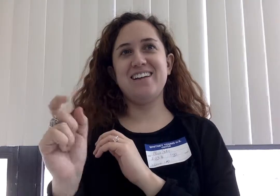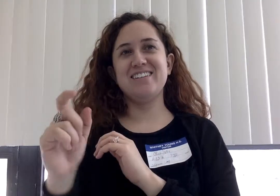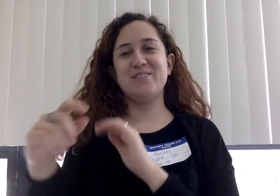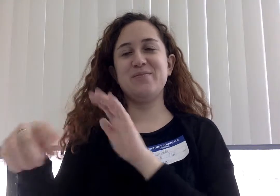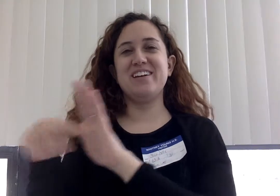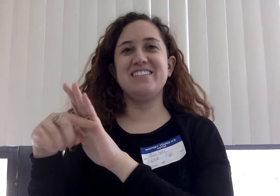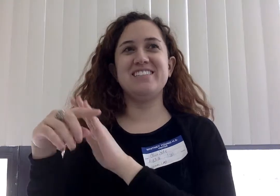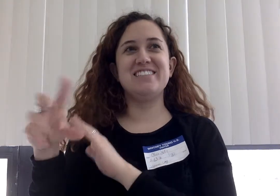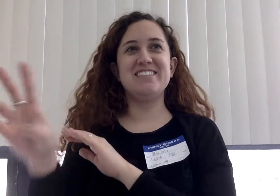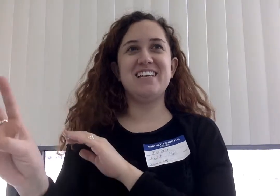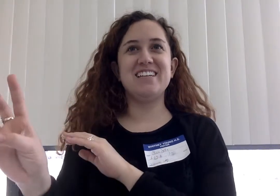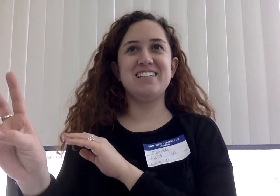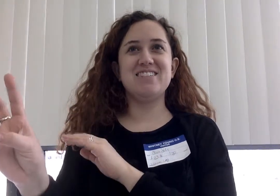Chat with each other for a minute.